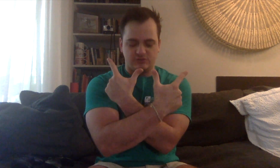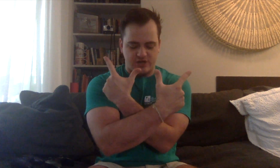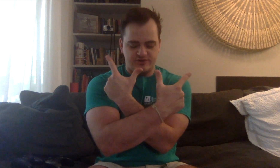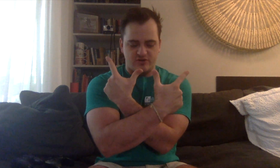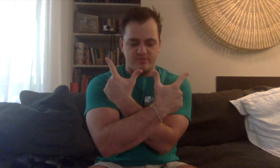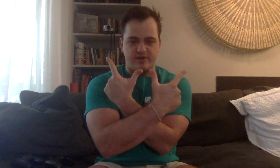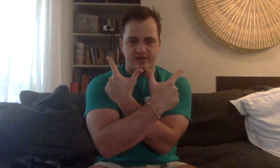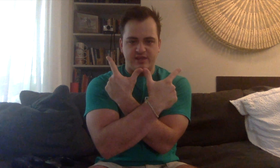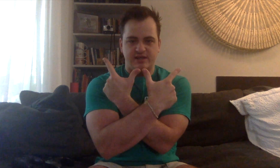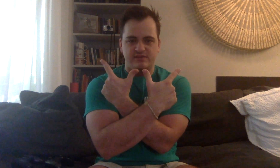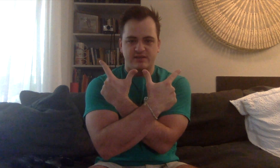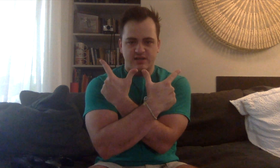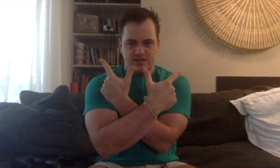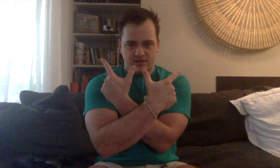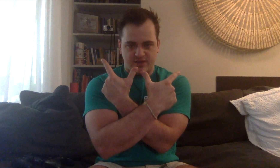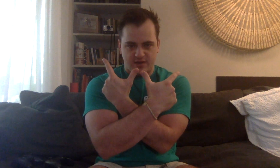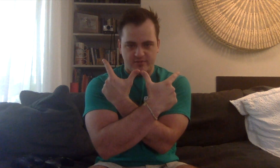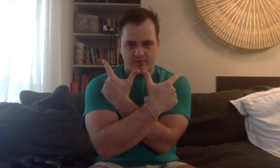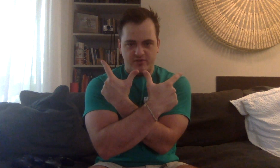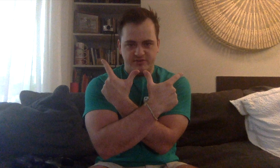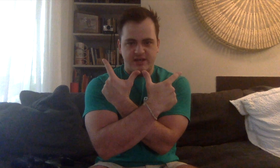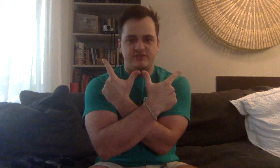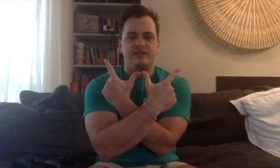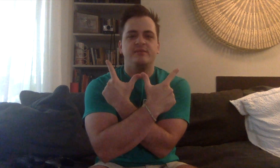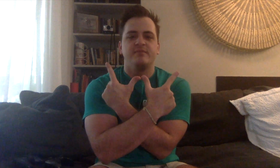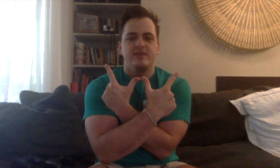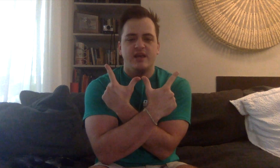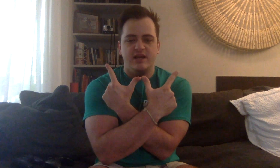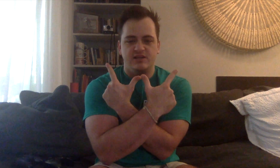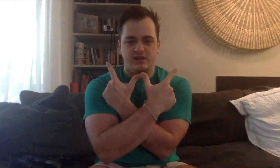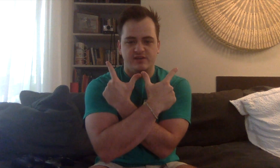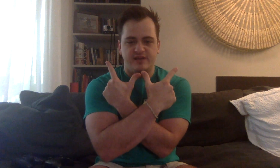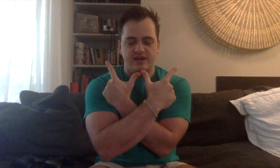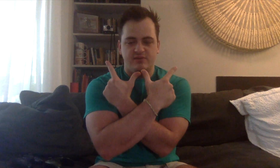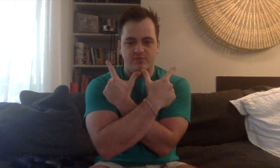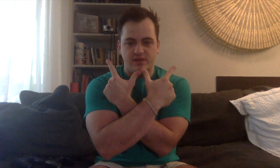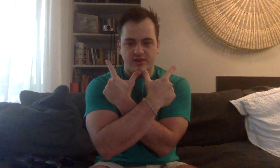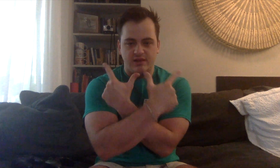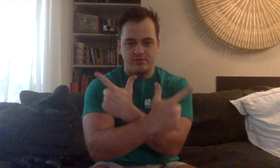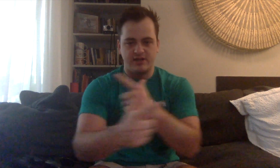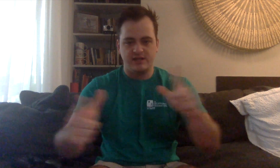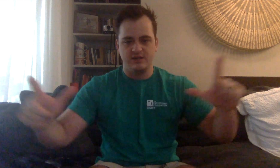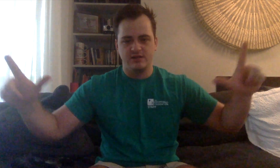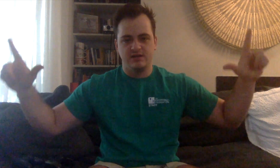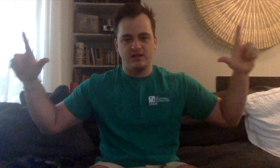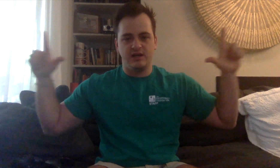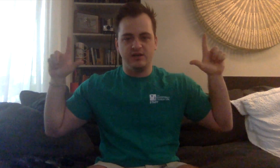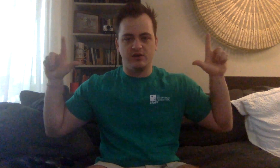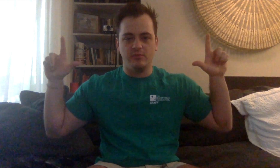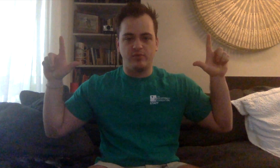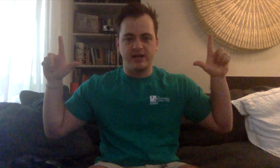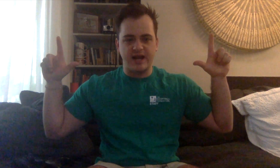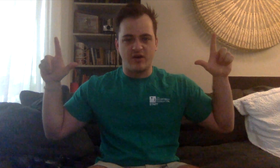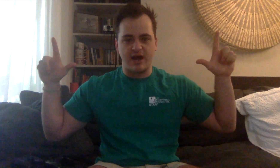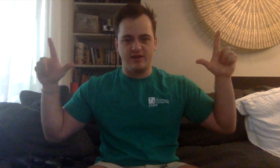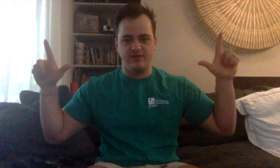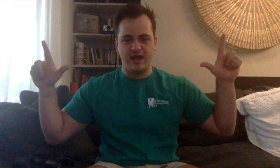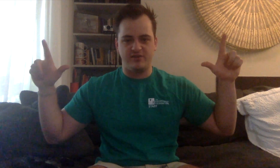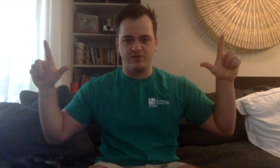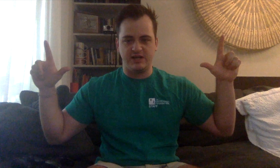cross your arms like this, thumbs almost touching, and you're going to say, with liberty, and you're going to bring it out as you get to